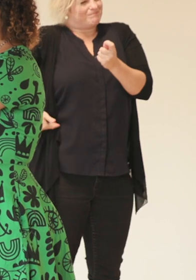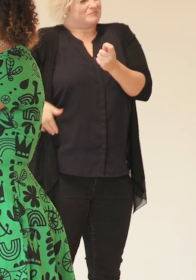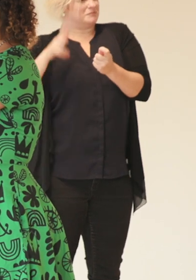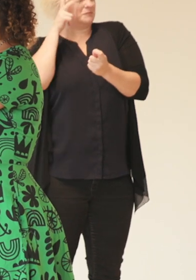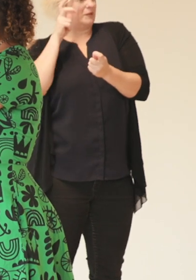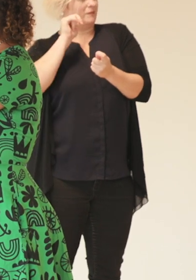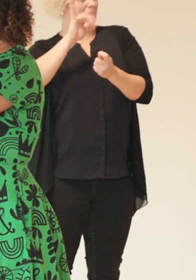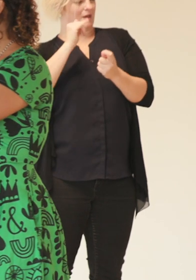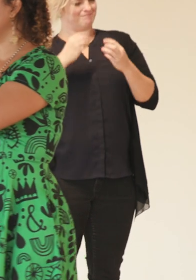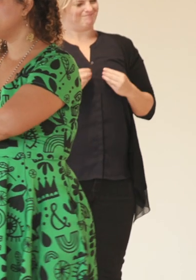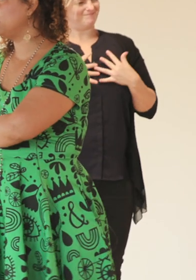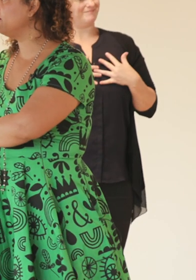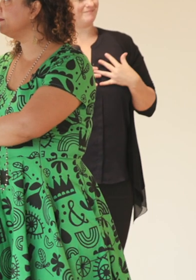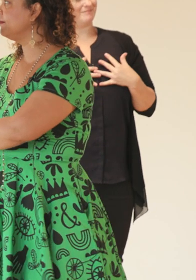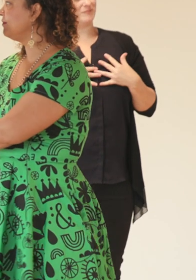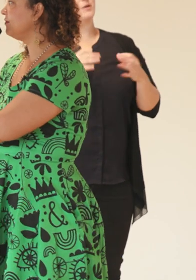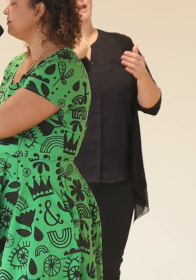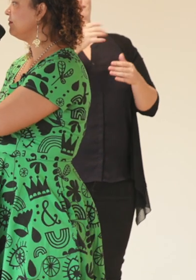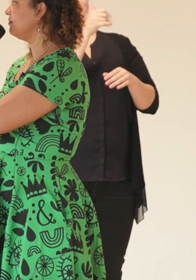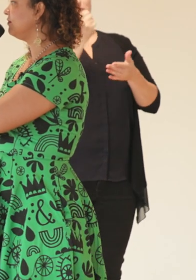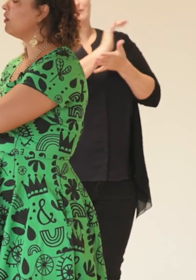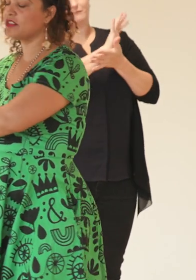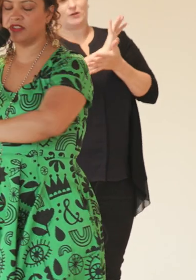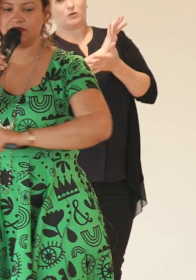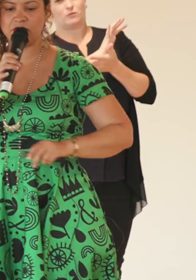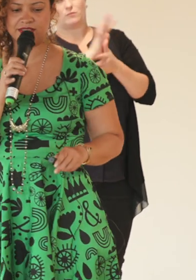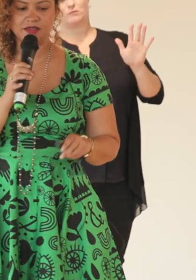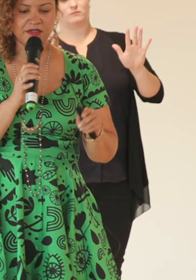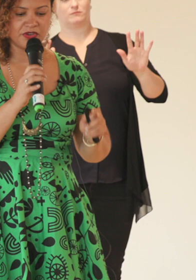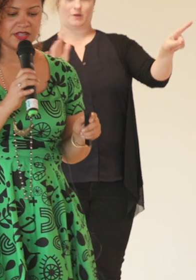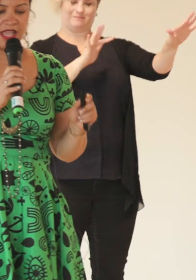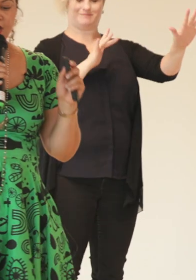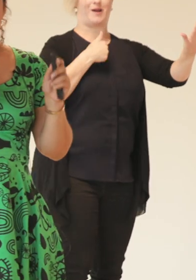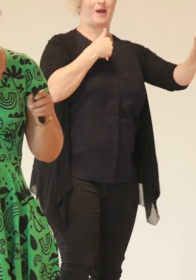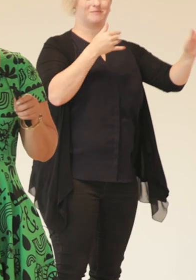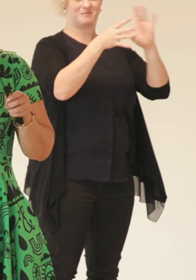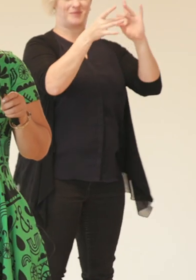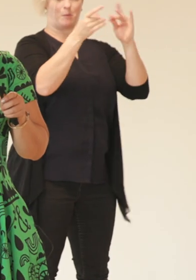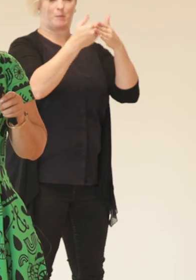there is, yeah, I want to play something for you. No, actually, I want to say something first.